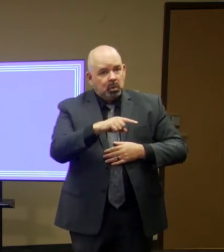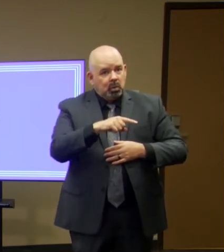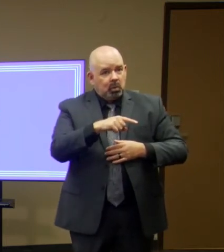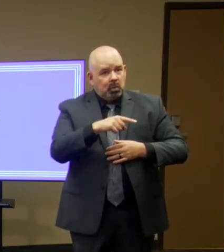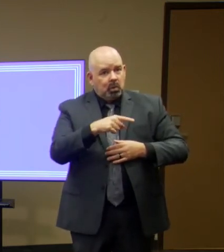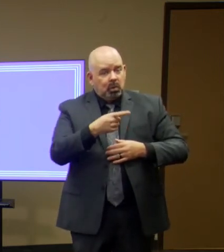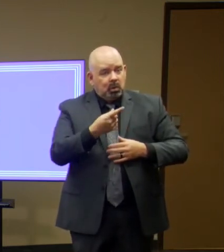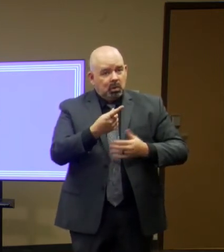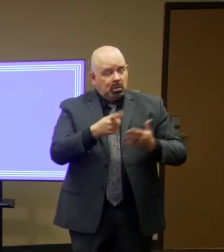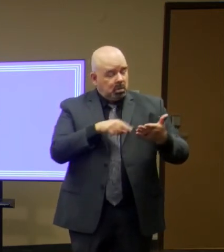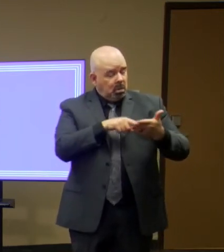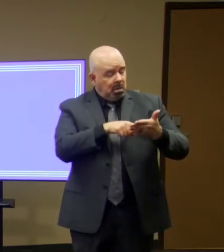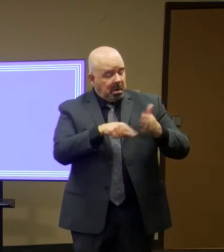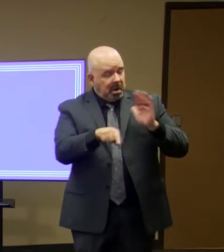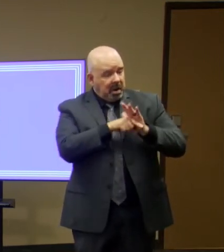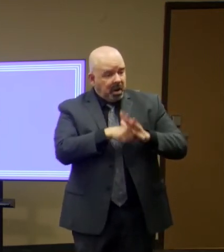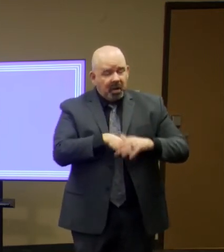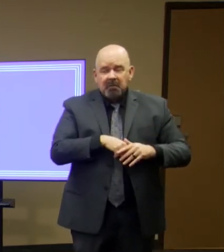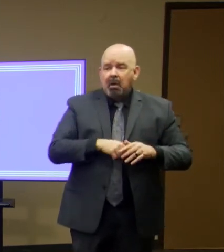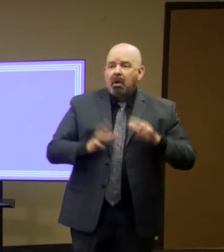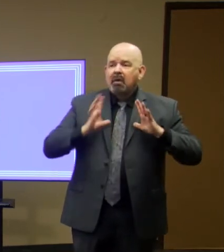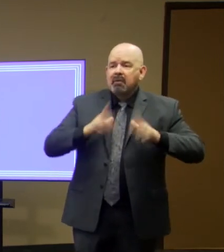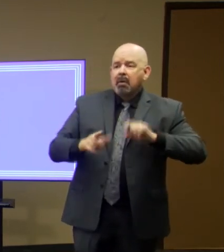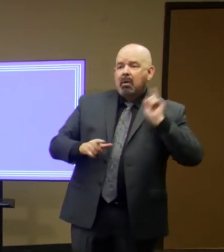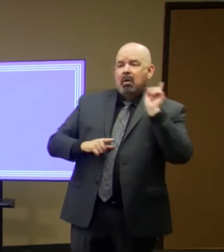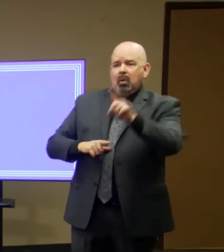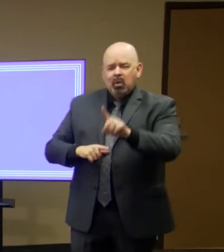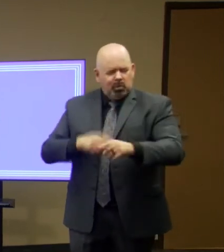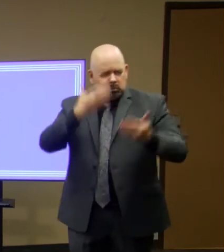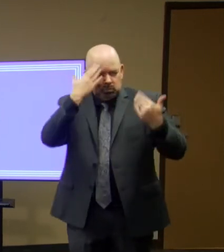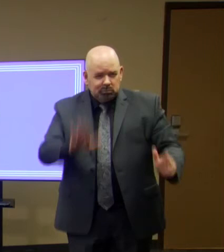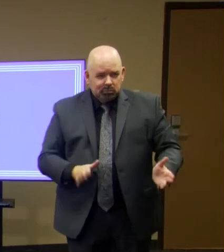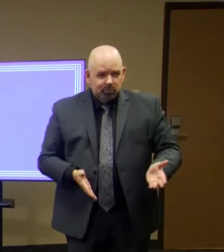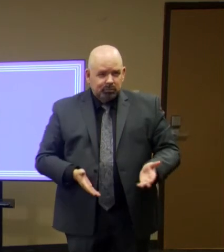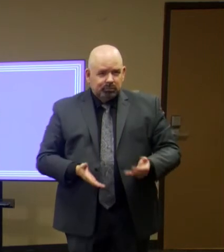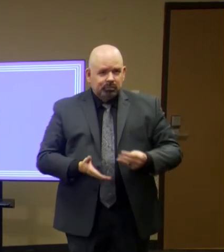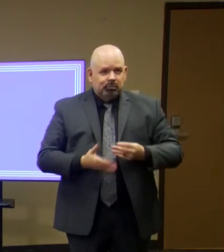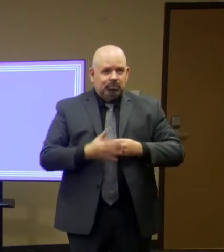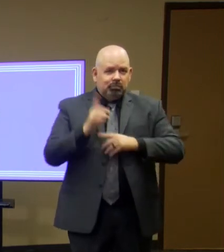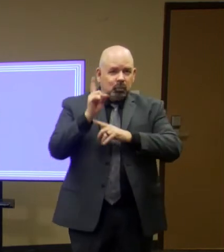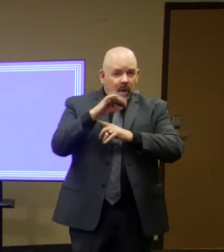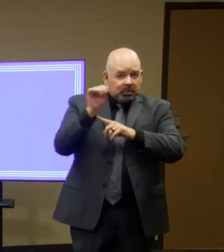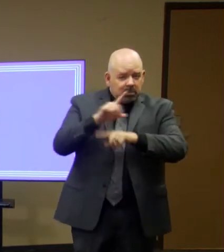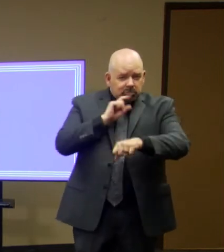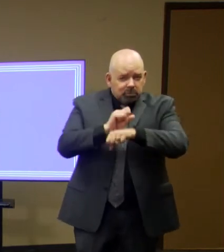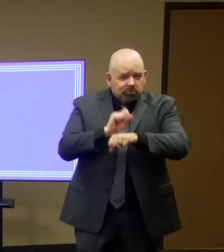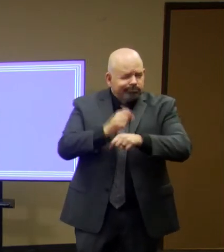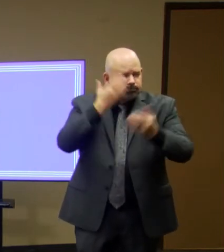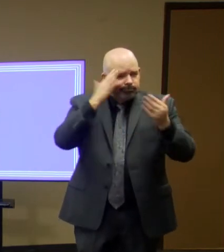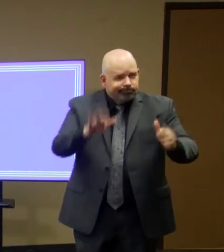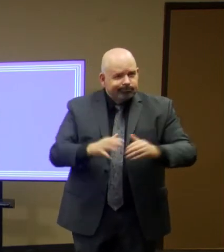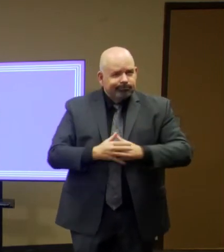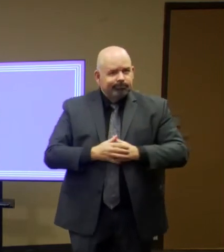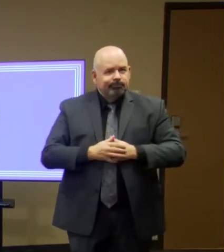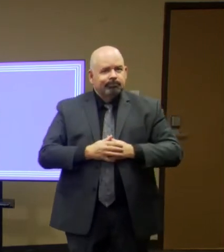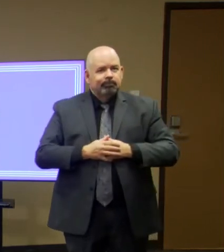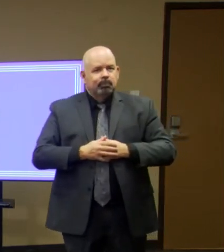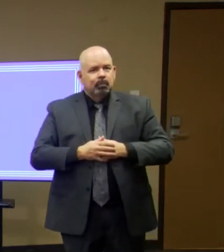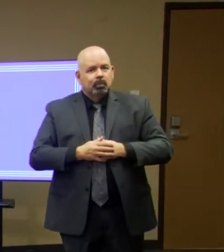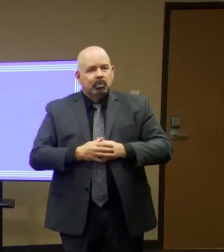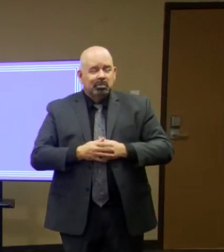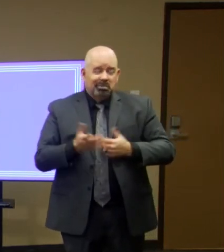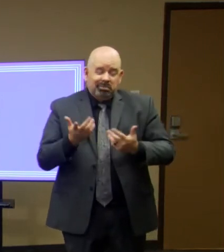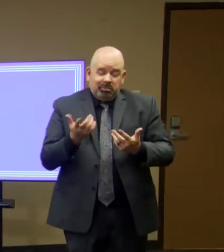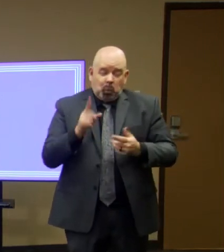be sick by the time you get there. But nonetheless, that is an option as well. But under